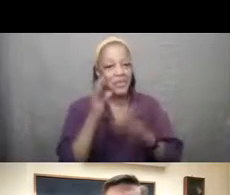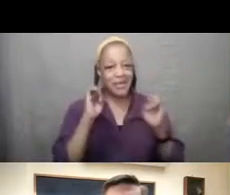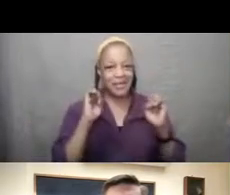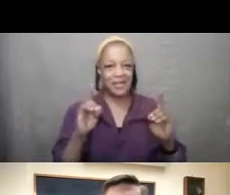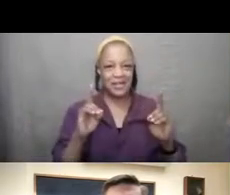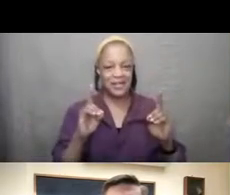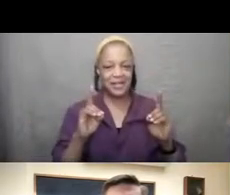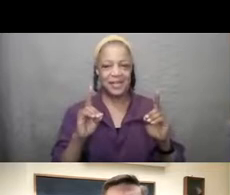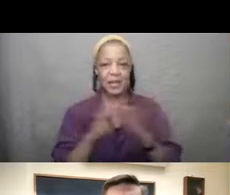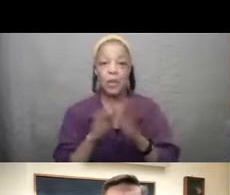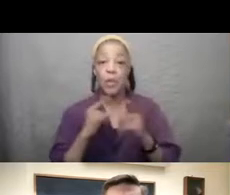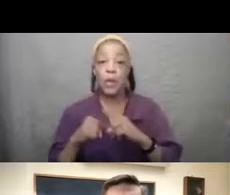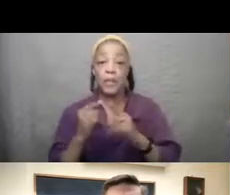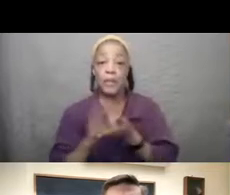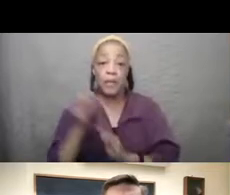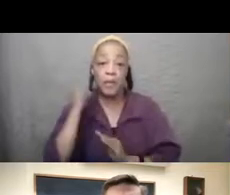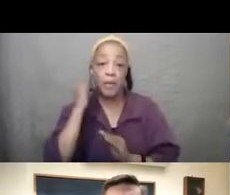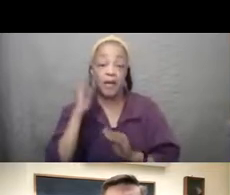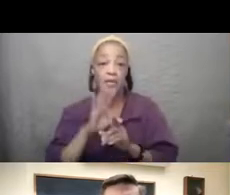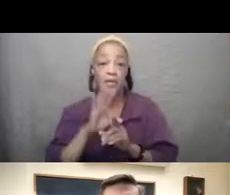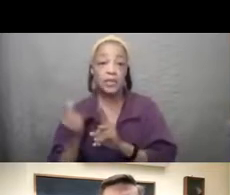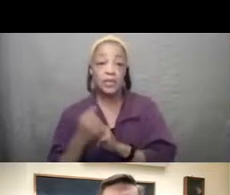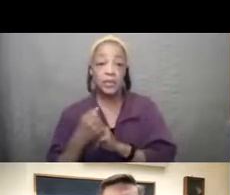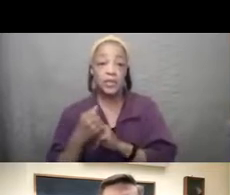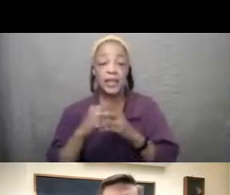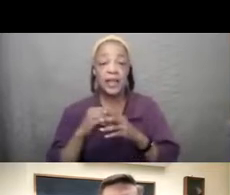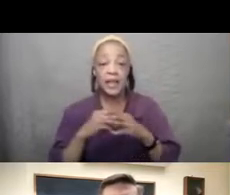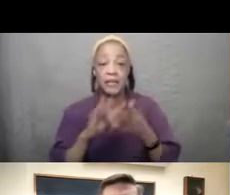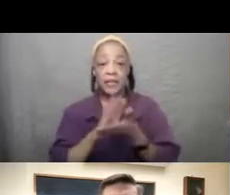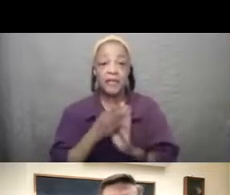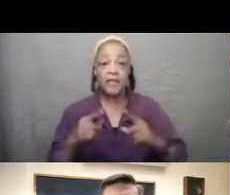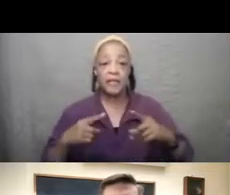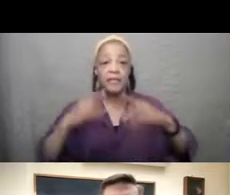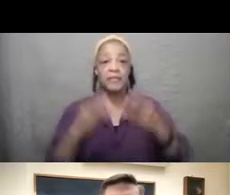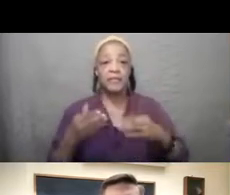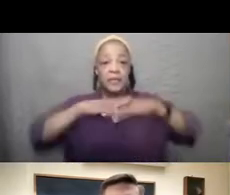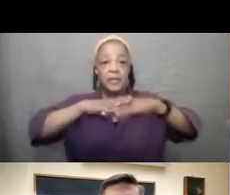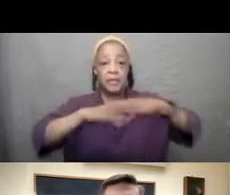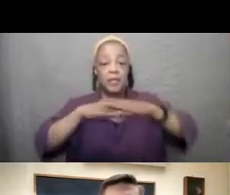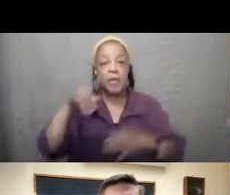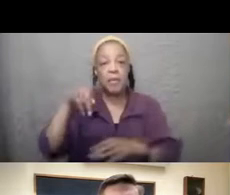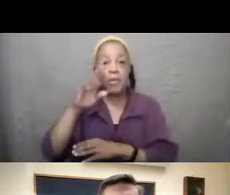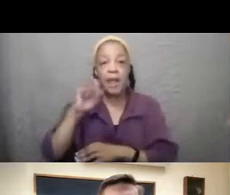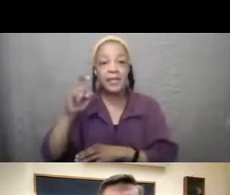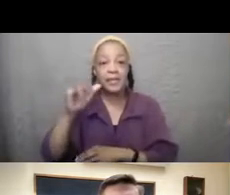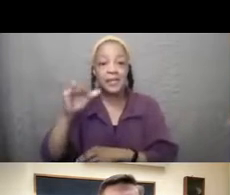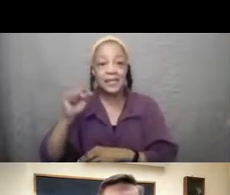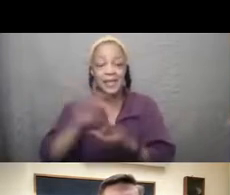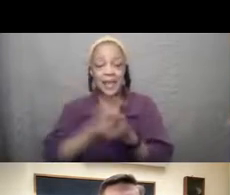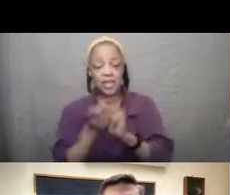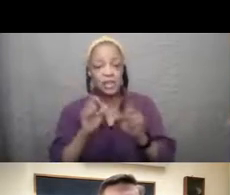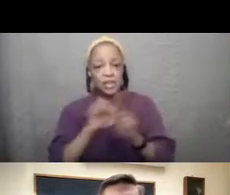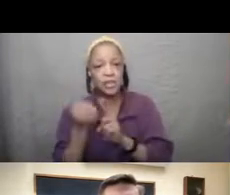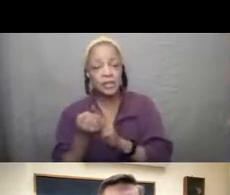of the circumstances of oppression, they can engage in praxis, changing their own circumstances and the circumstances of the world through